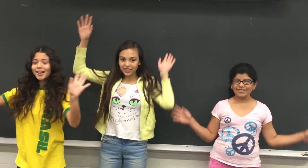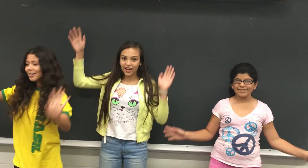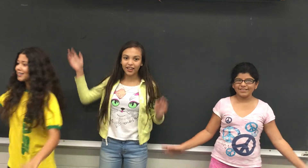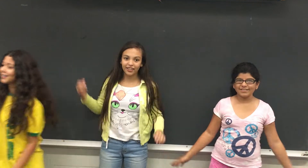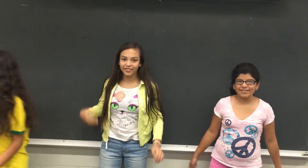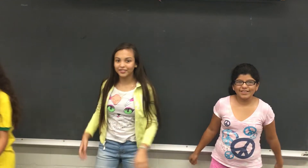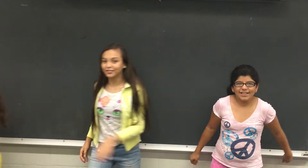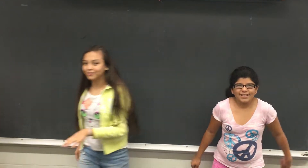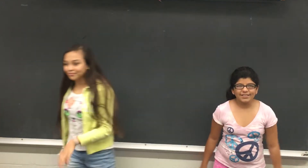sky.